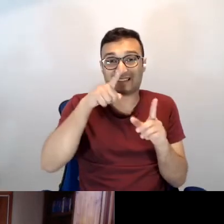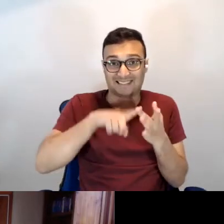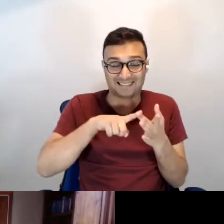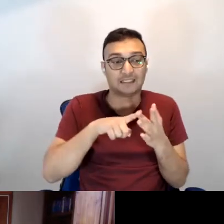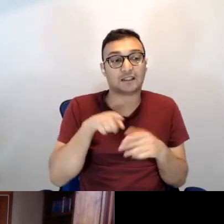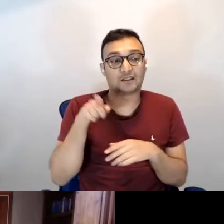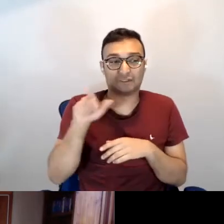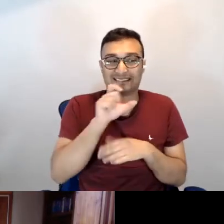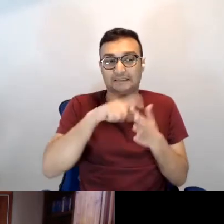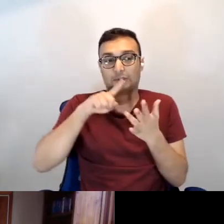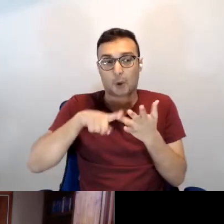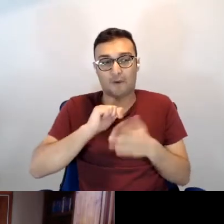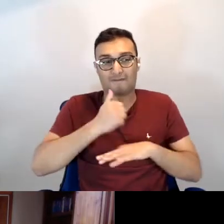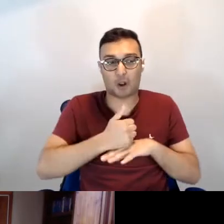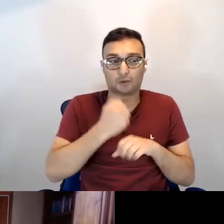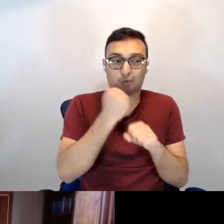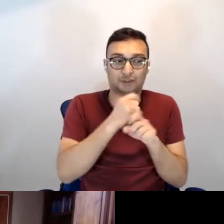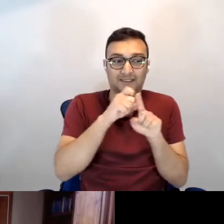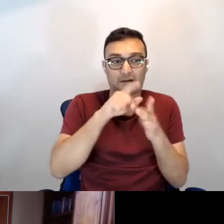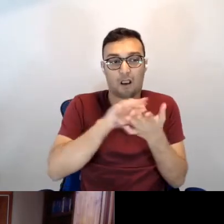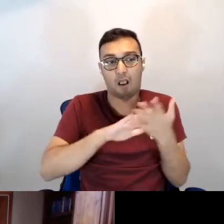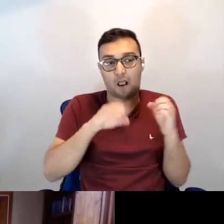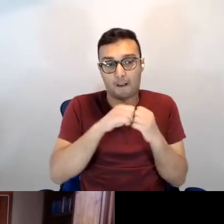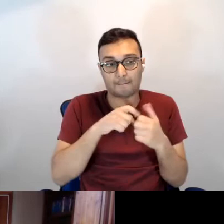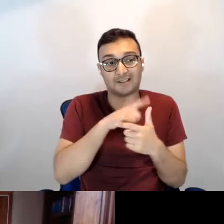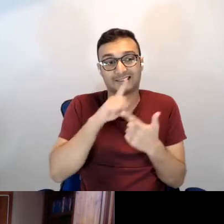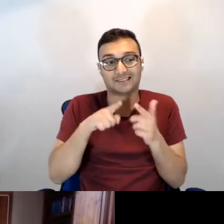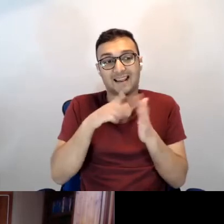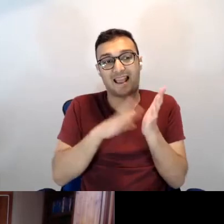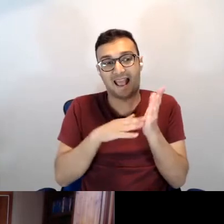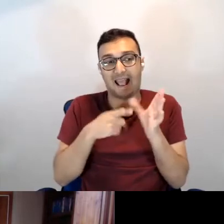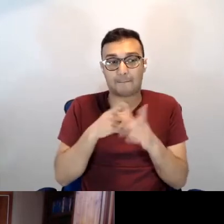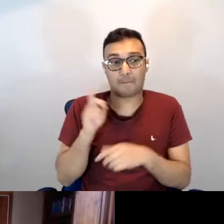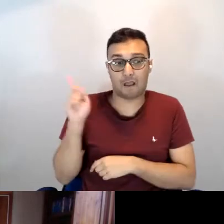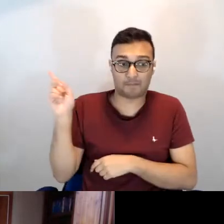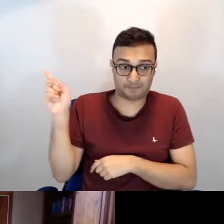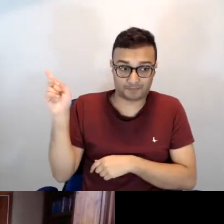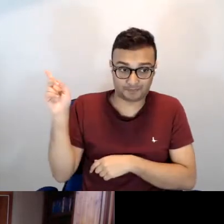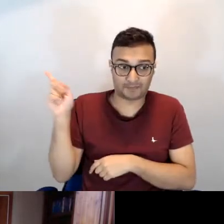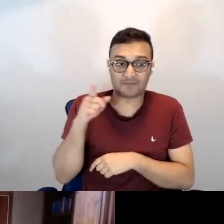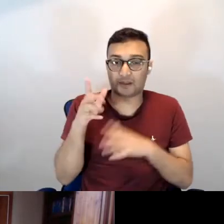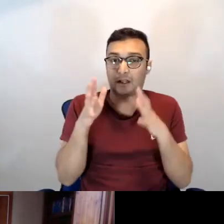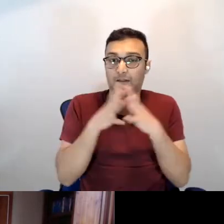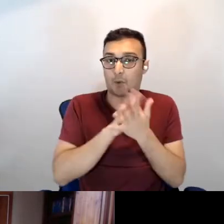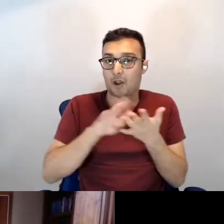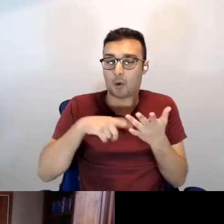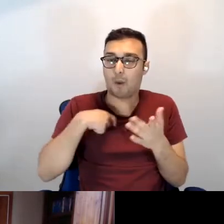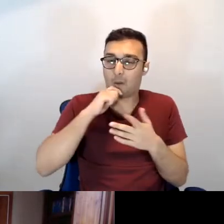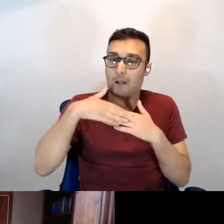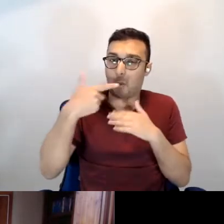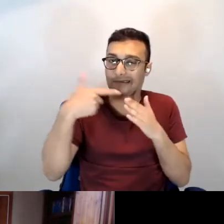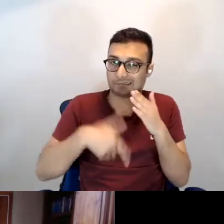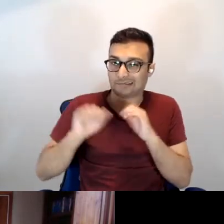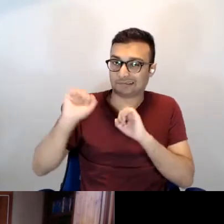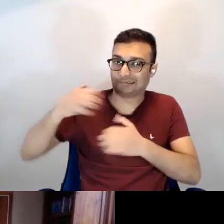Hub. We've got Emma and Maria from the WHO, who I'll leave to introduce themselves in a little bit more detail when they do their